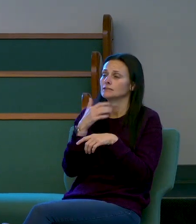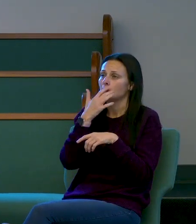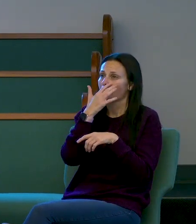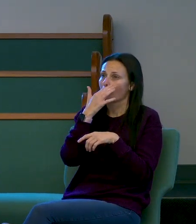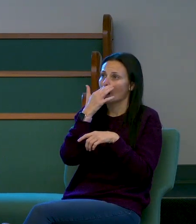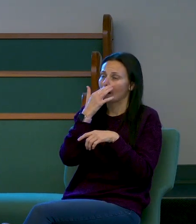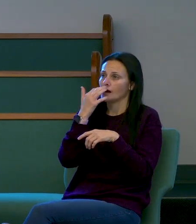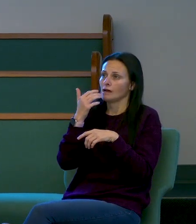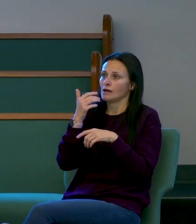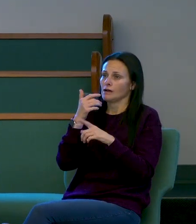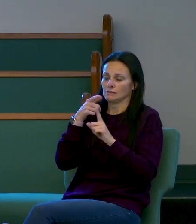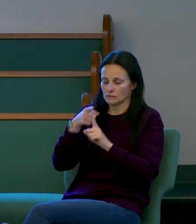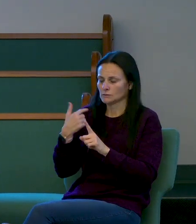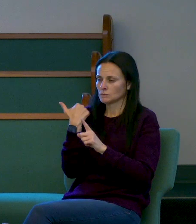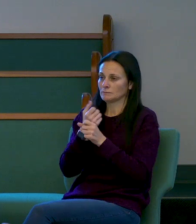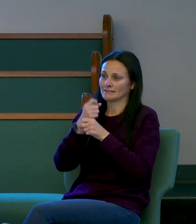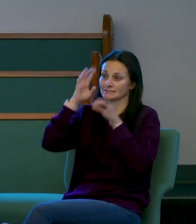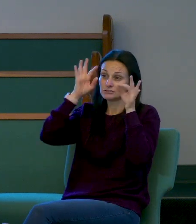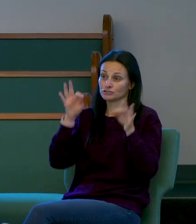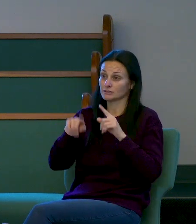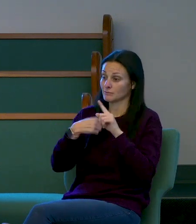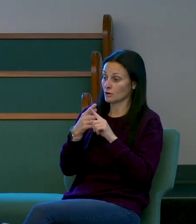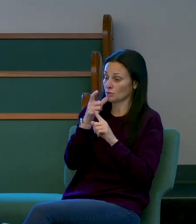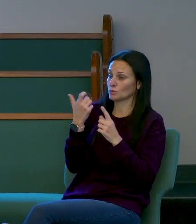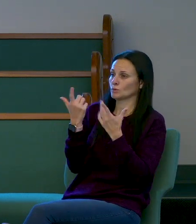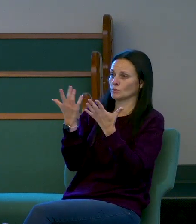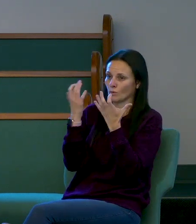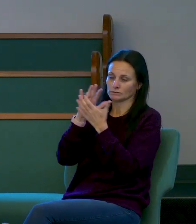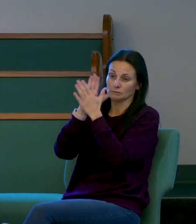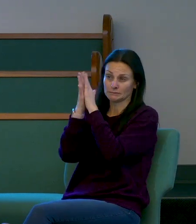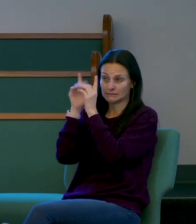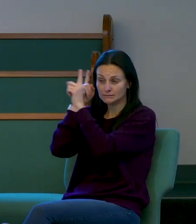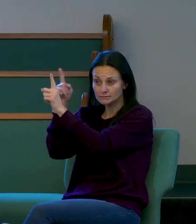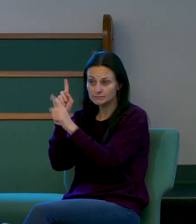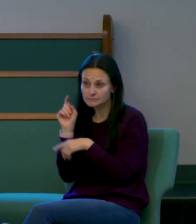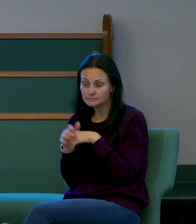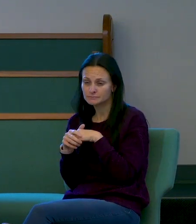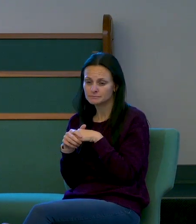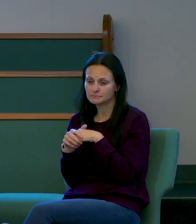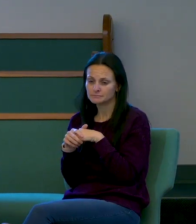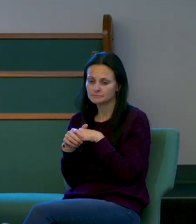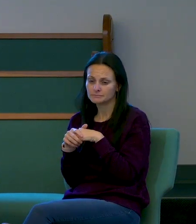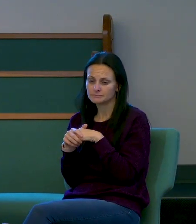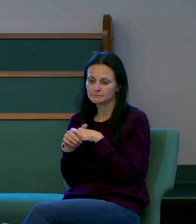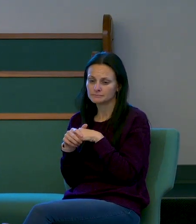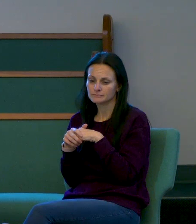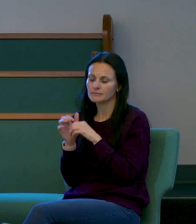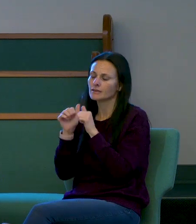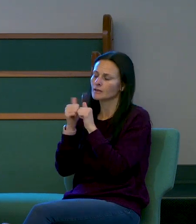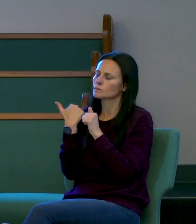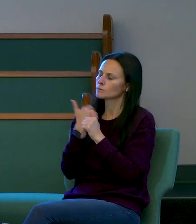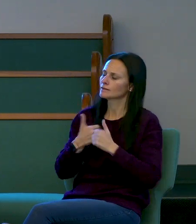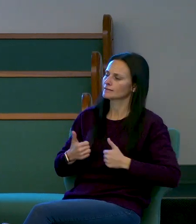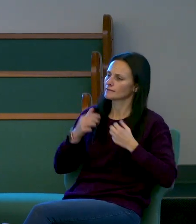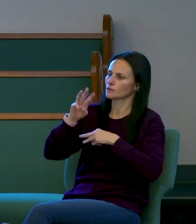where we are making a decision about who we want to be? How is it that we are living in a world